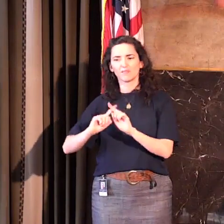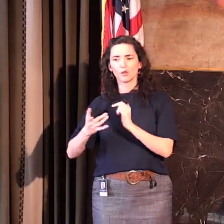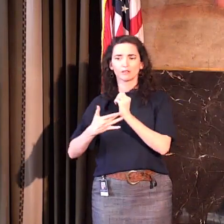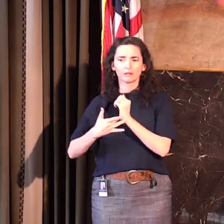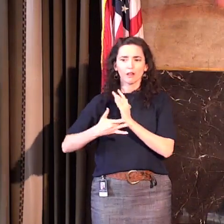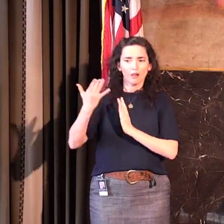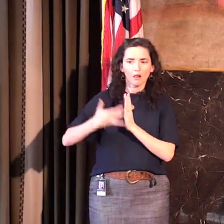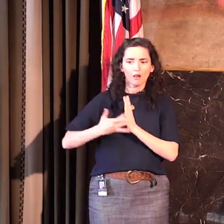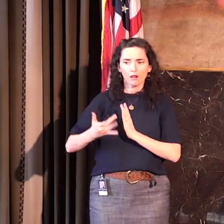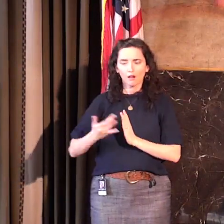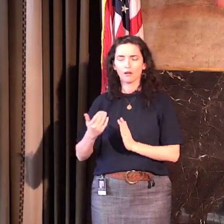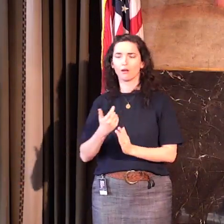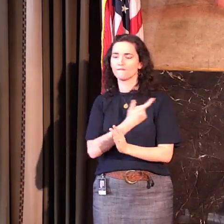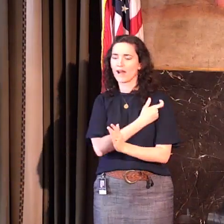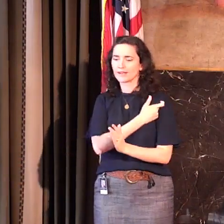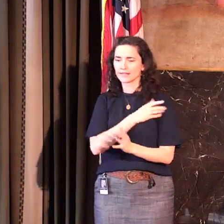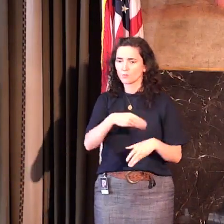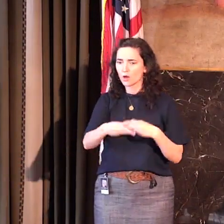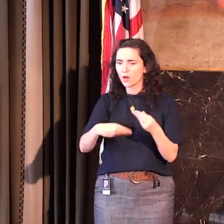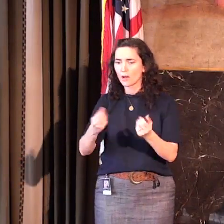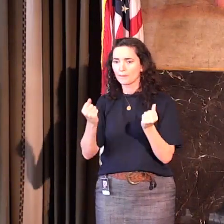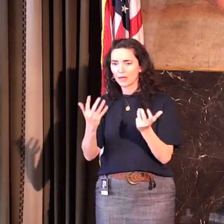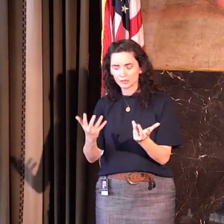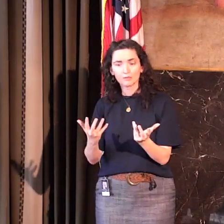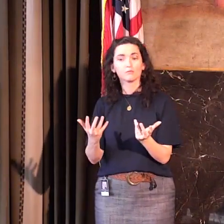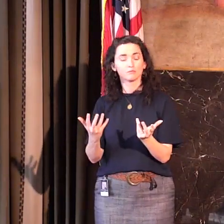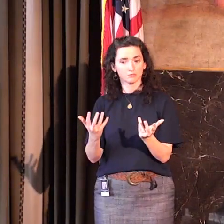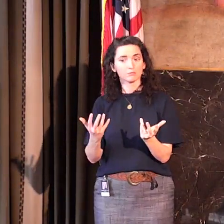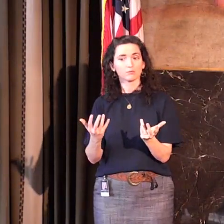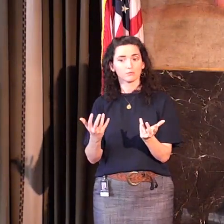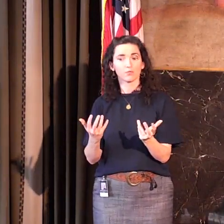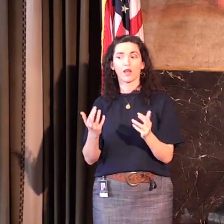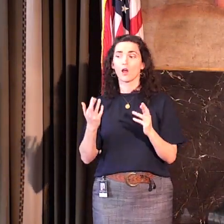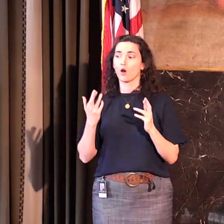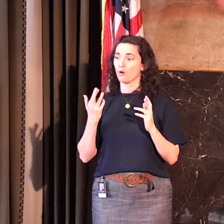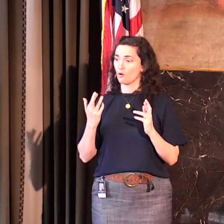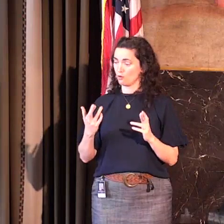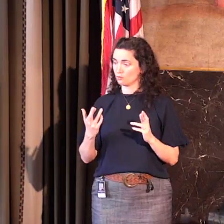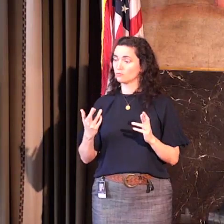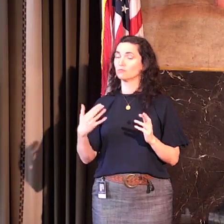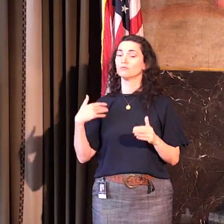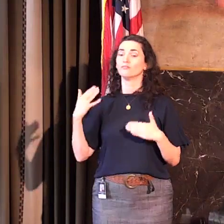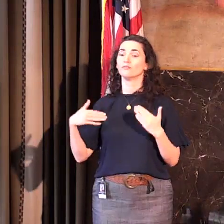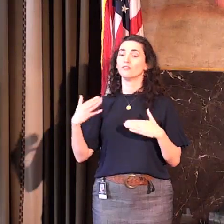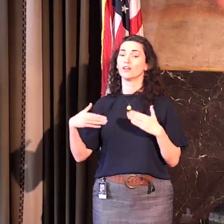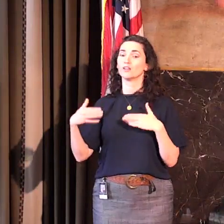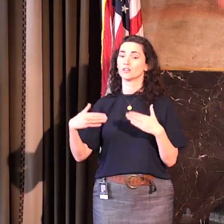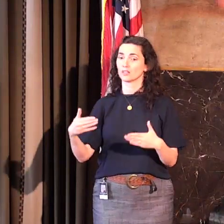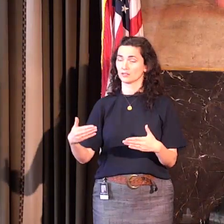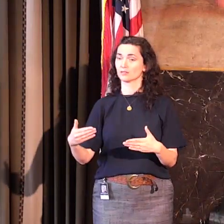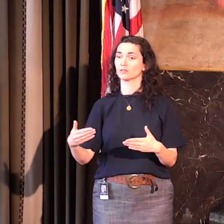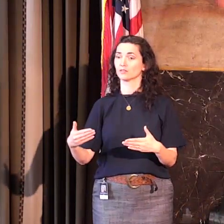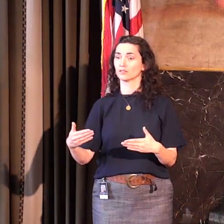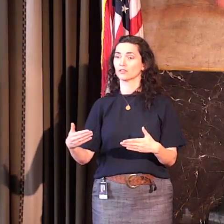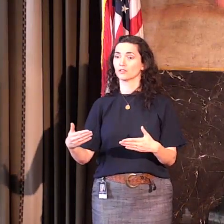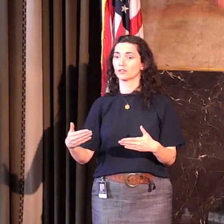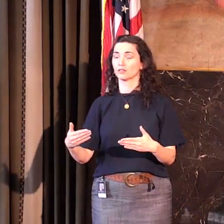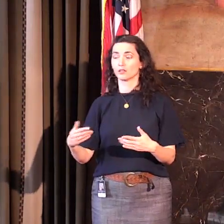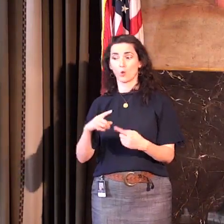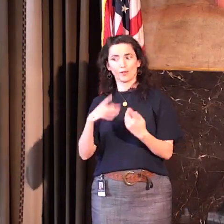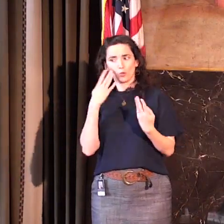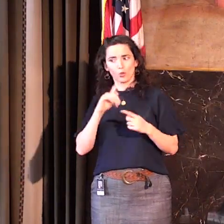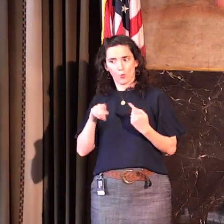the vaccination rates continue to increase. And hopefully at some point, this is going to happen, it's a question of